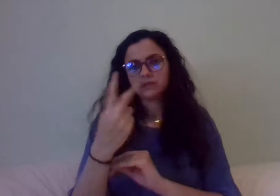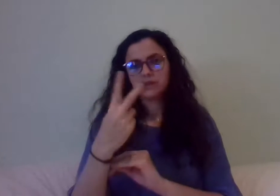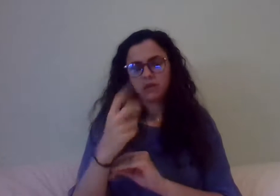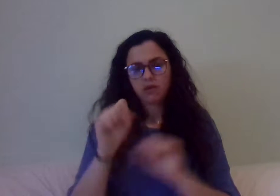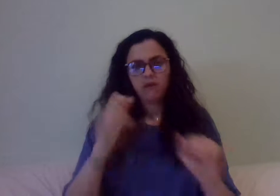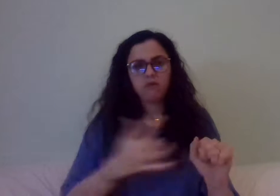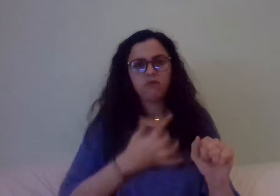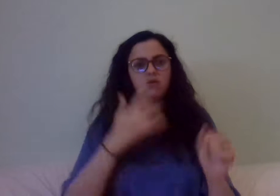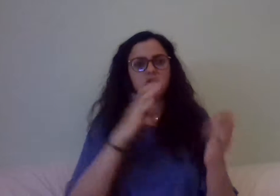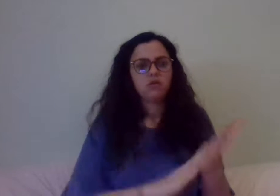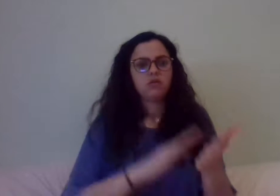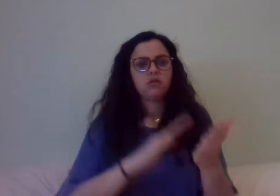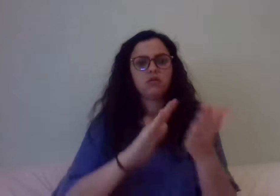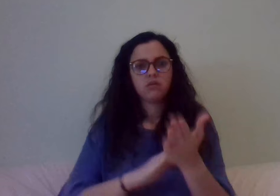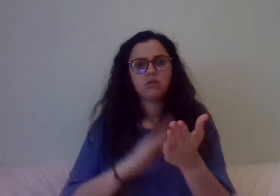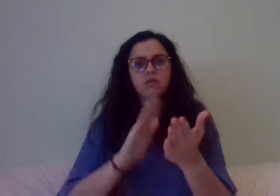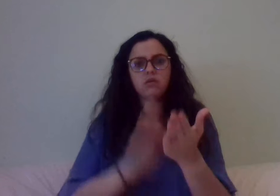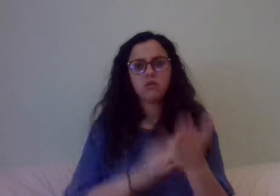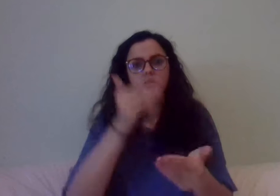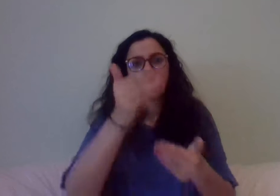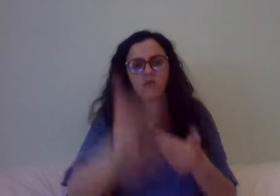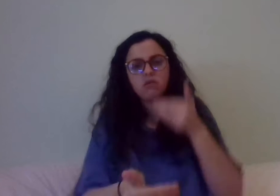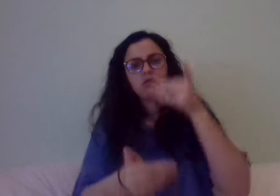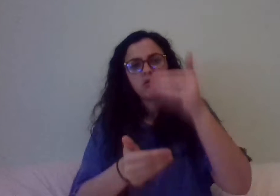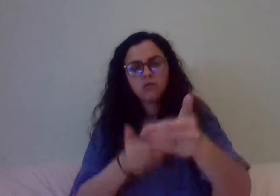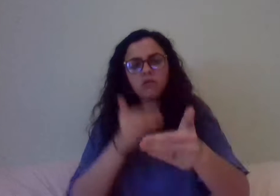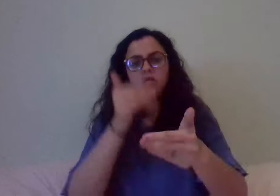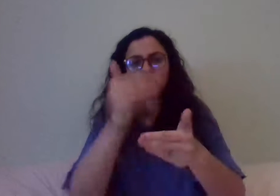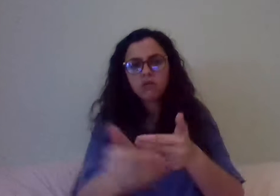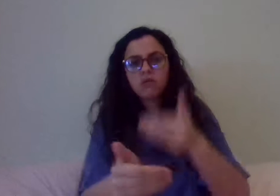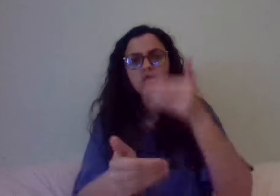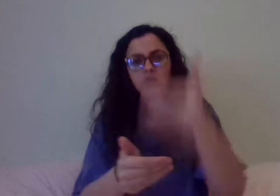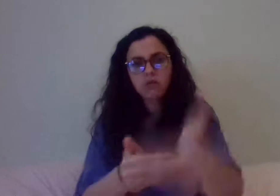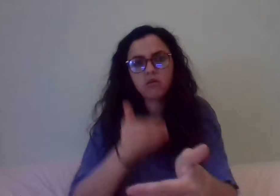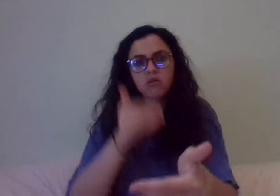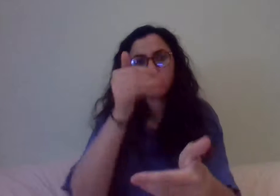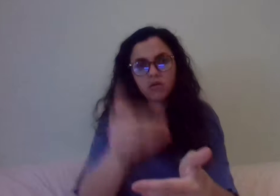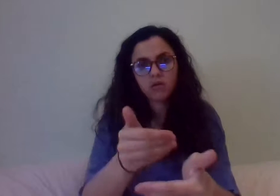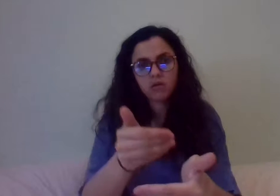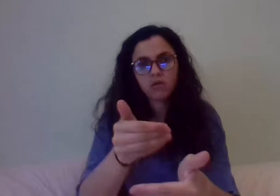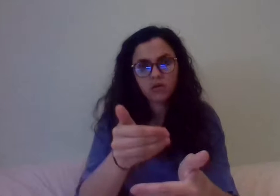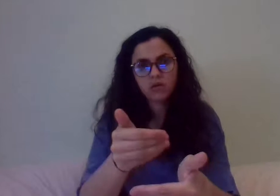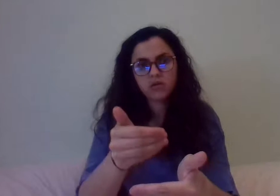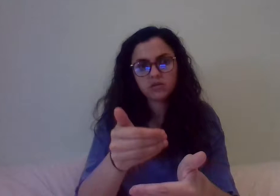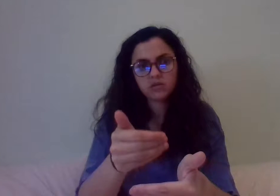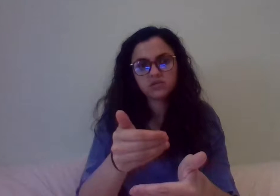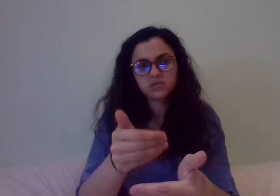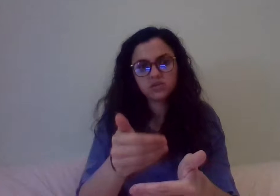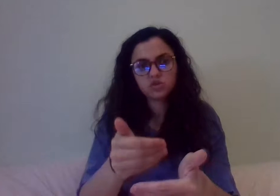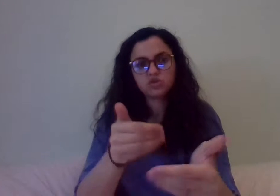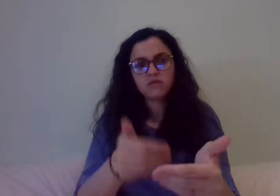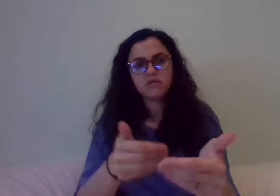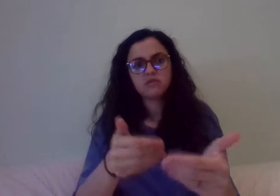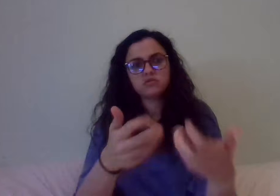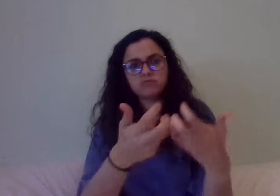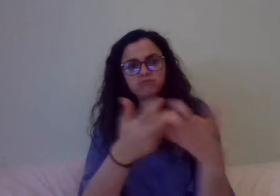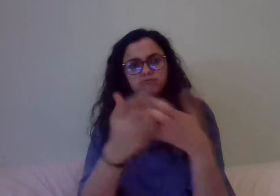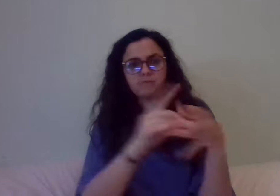in forward movement that is resembling the actual movement of the train. In number 17, slide number 17, which is